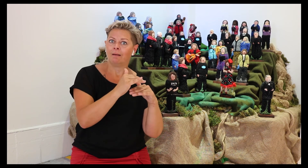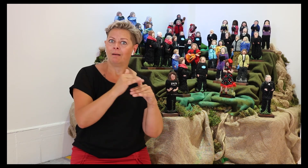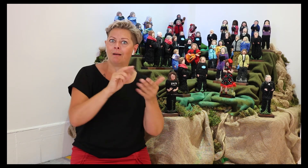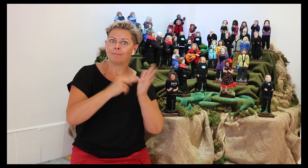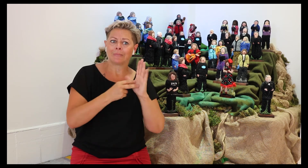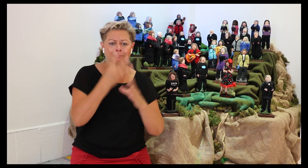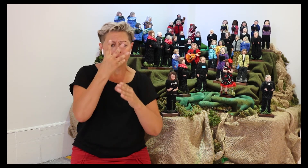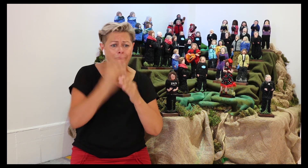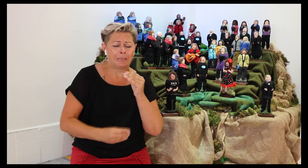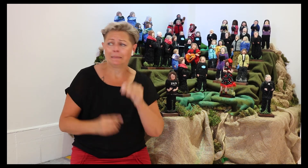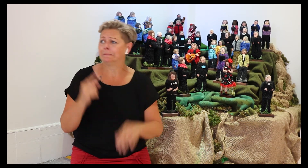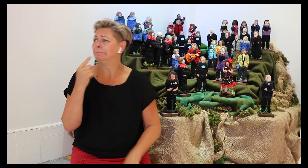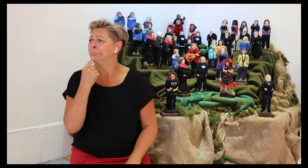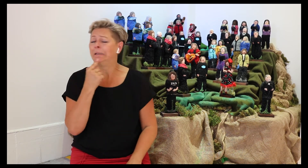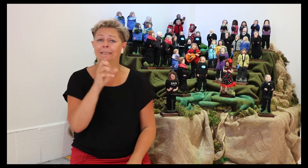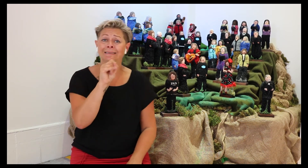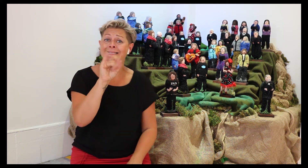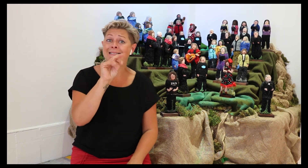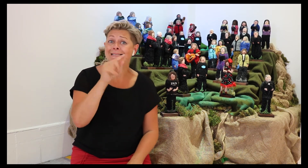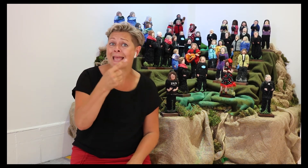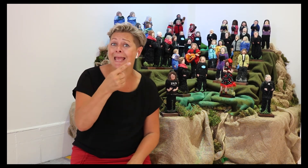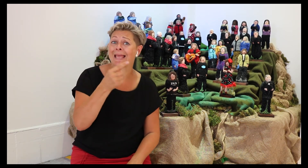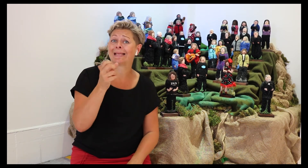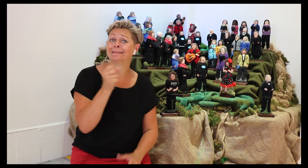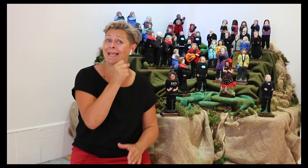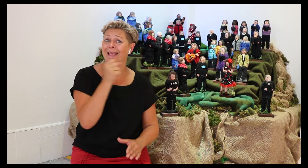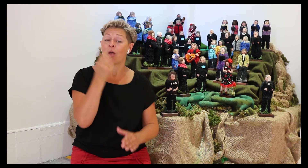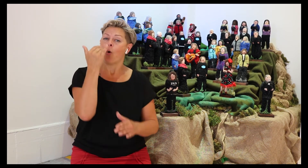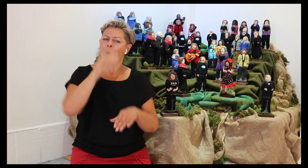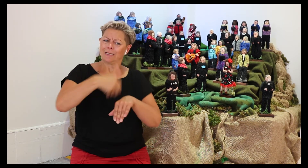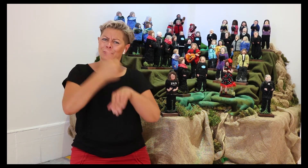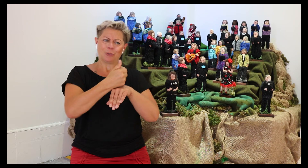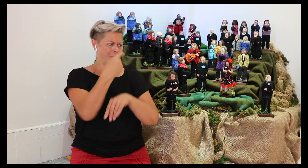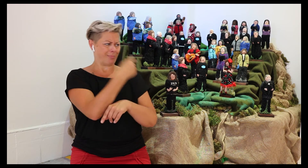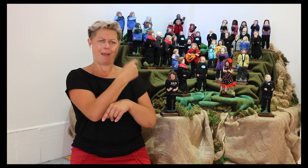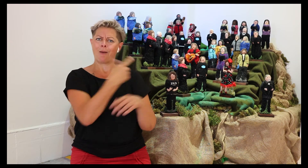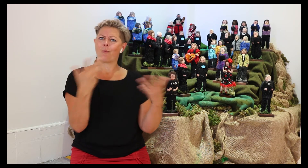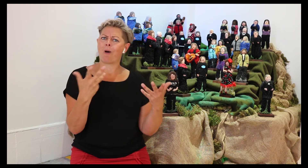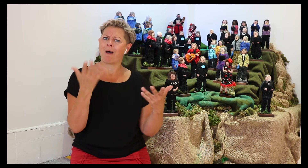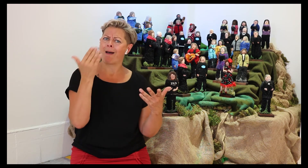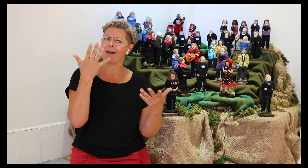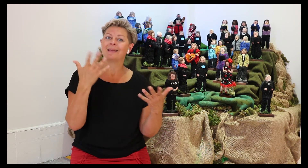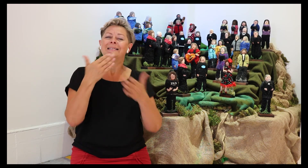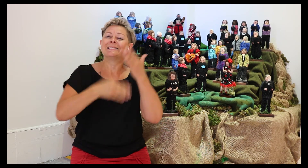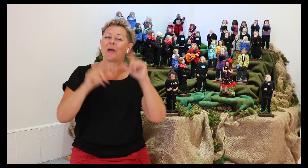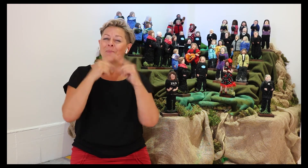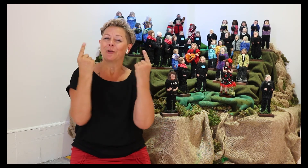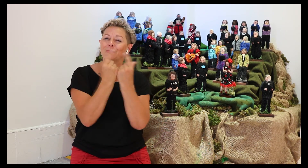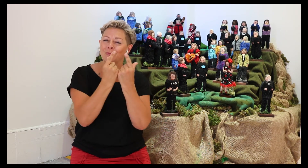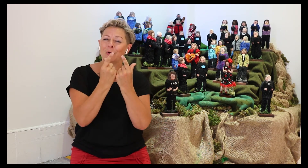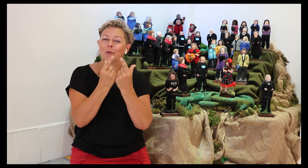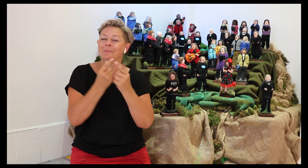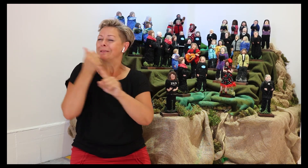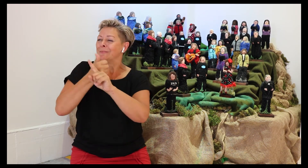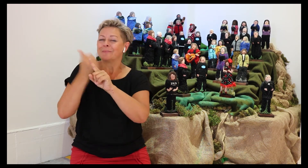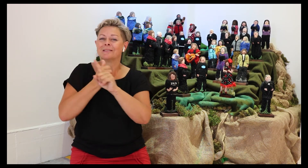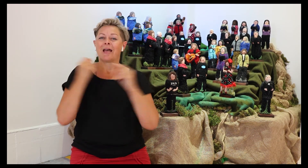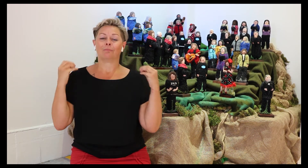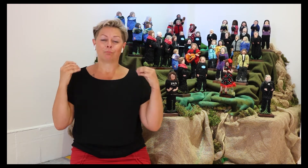is, to sing. We chose this setup because during the pandemic, some groups in our province gathered to sing on occasion